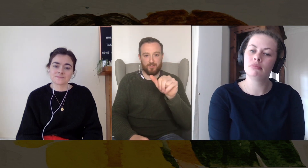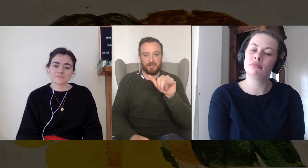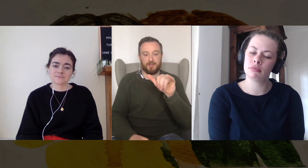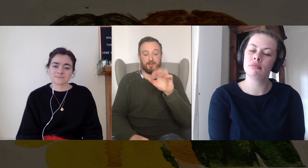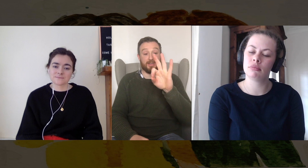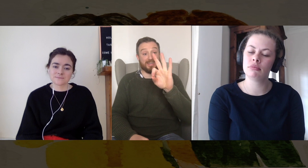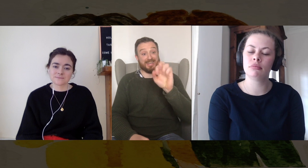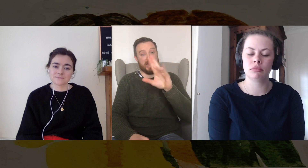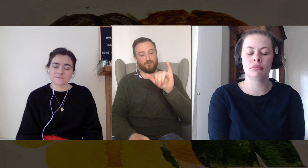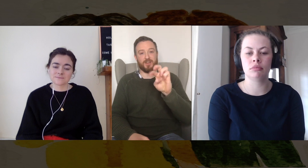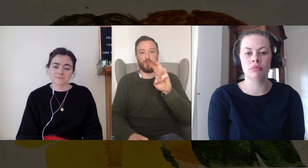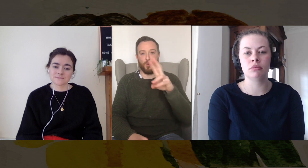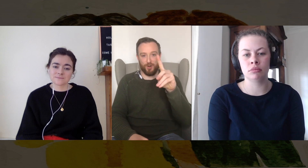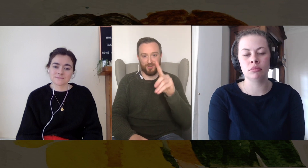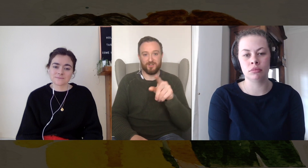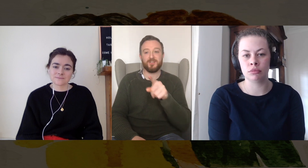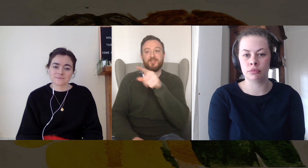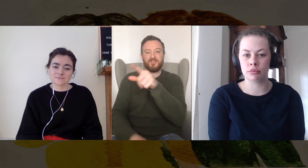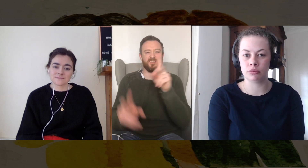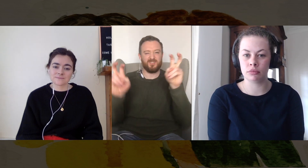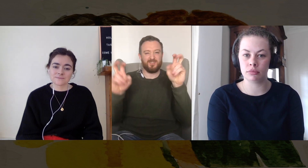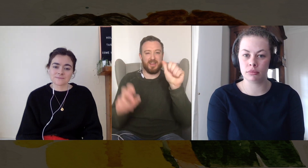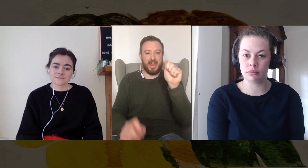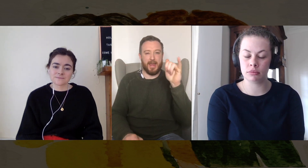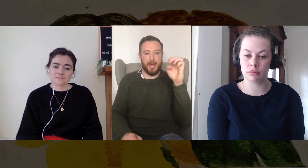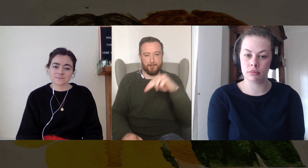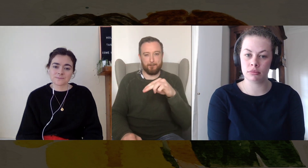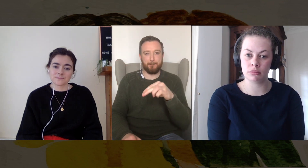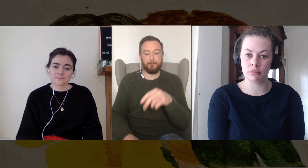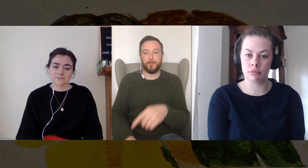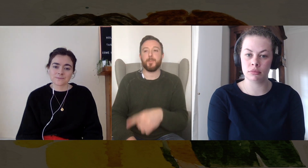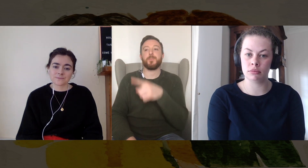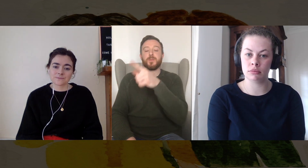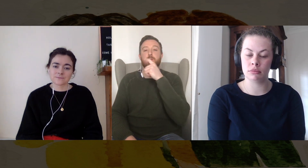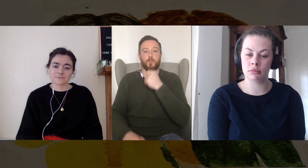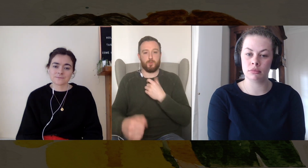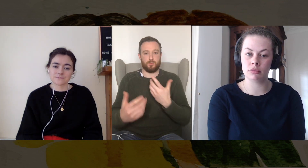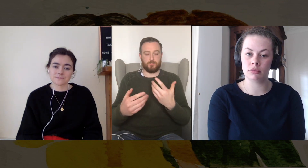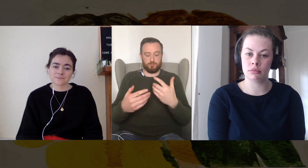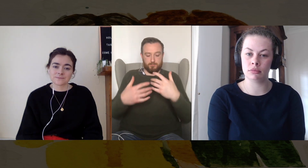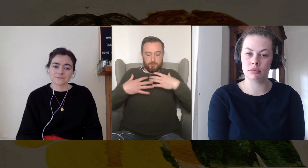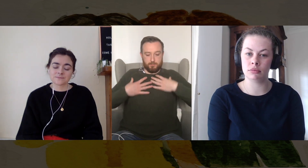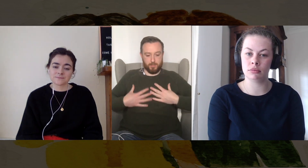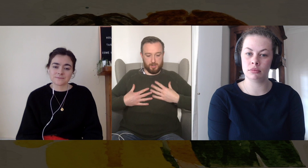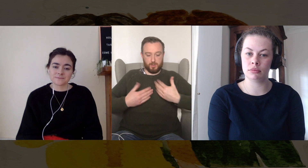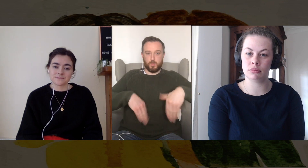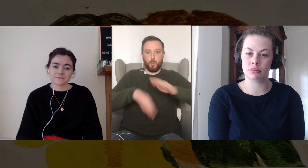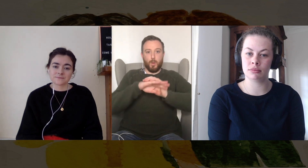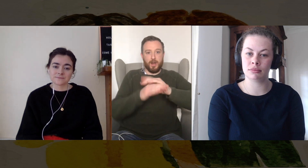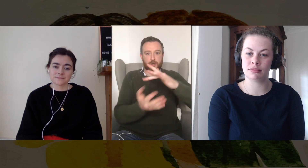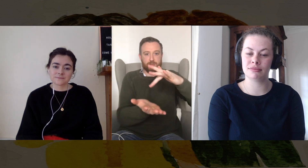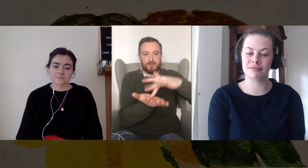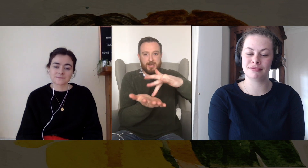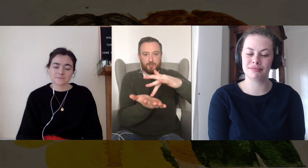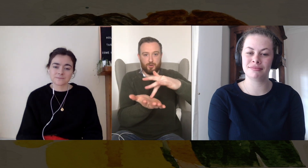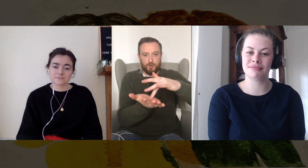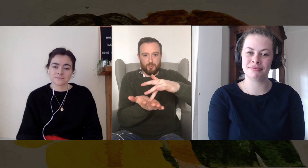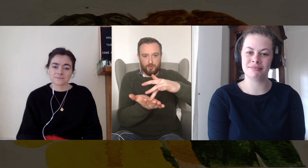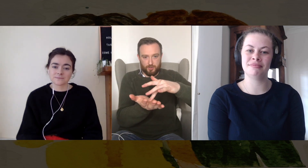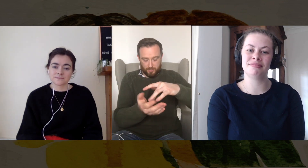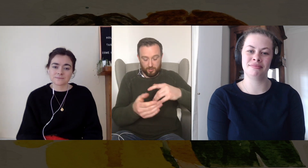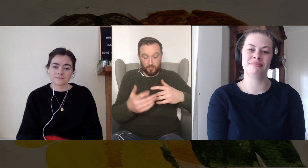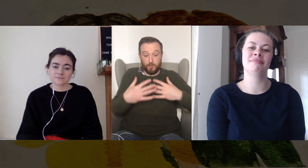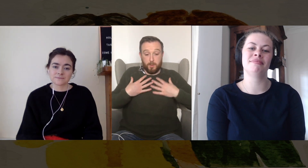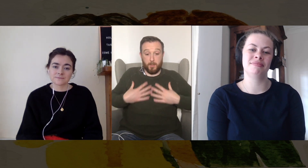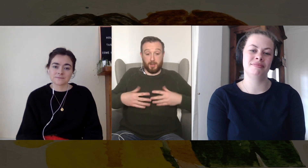an accordion. You're coming in just that little bit. Yeah. My mentor Gary Ward, who's the creator of the company Anatomy of